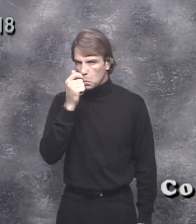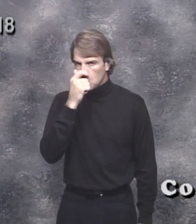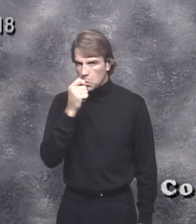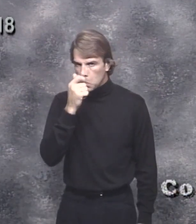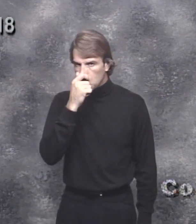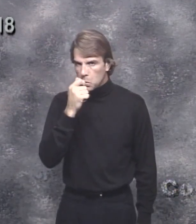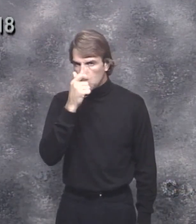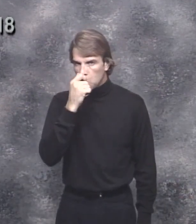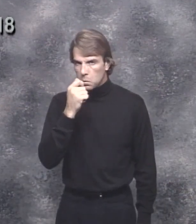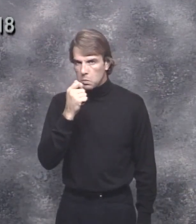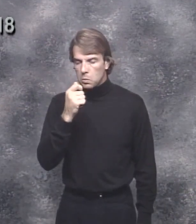Cold.